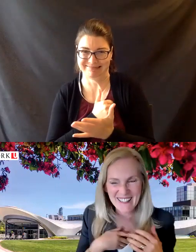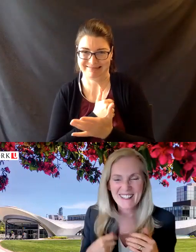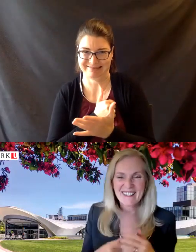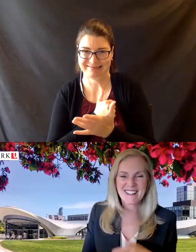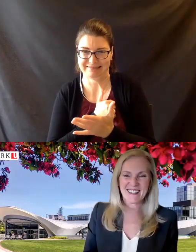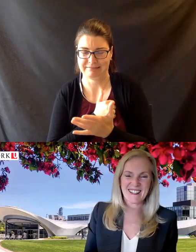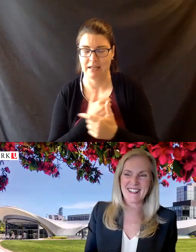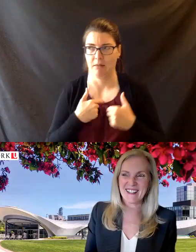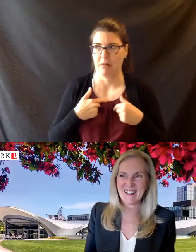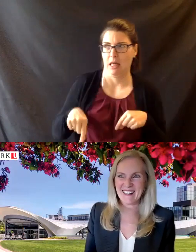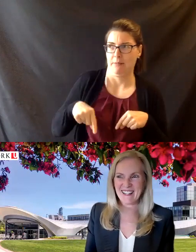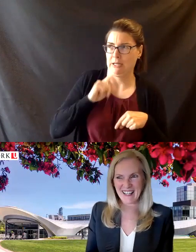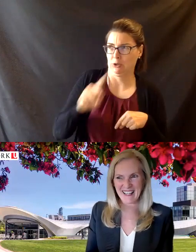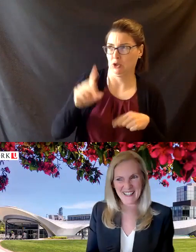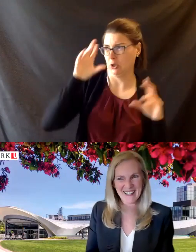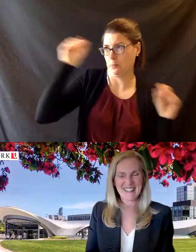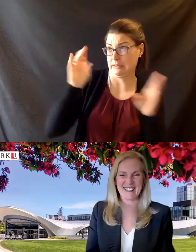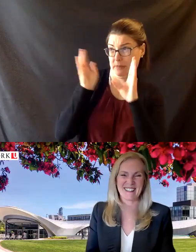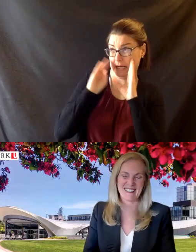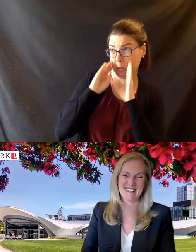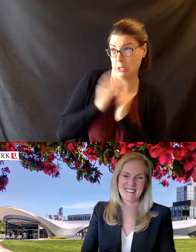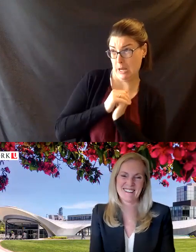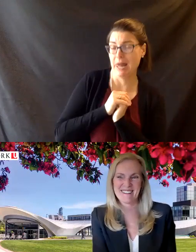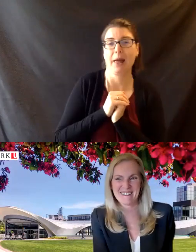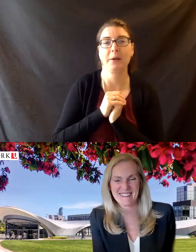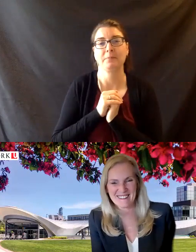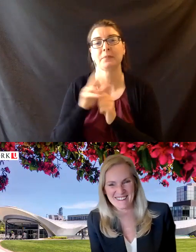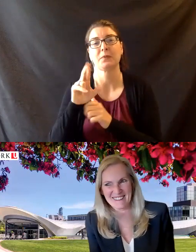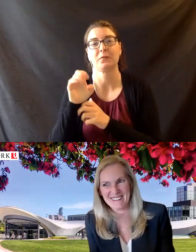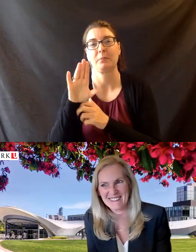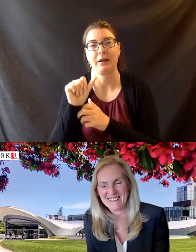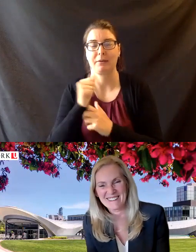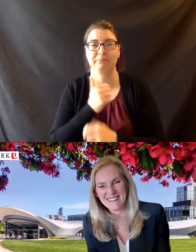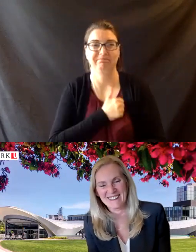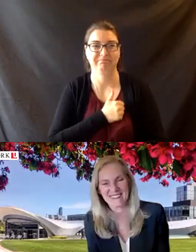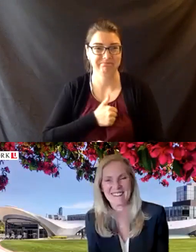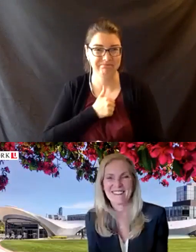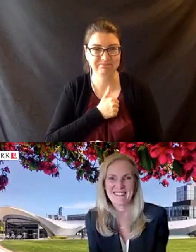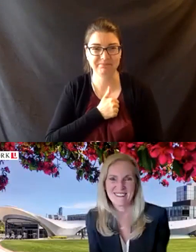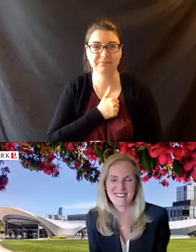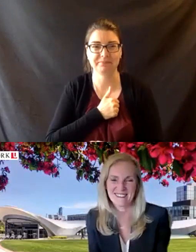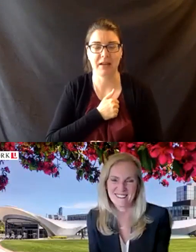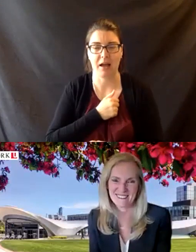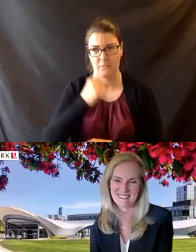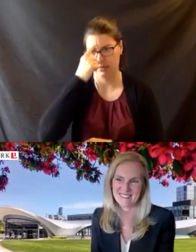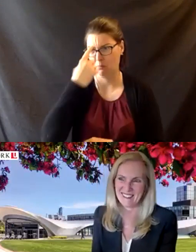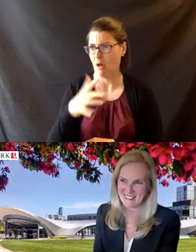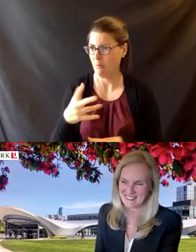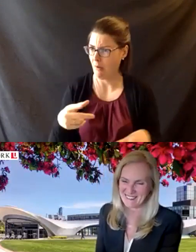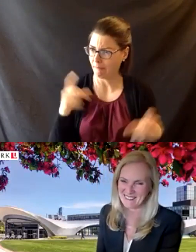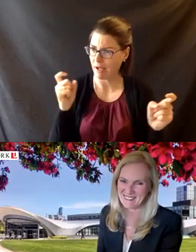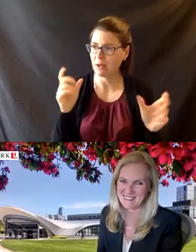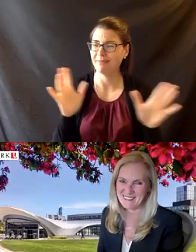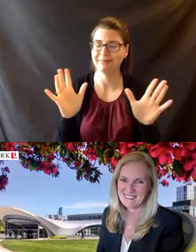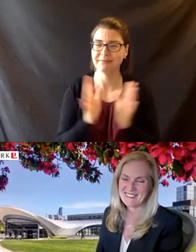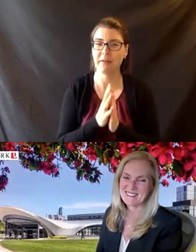mind. Just making sure Rhonda's paying attention, you see. So sorry, my apologies. I was thinking, wow, we went through that quick.